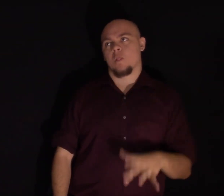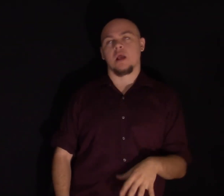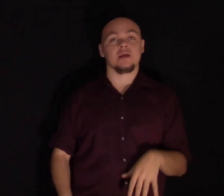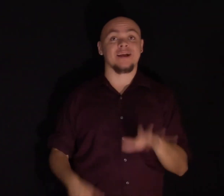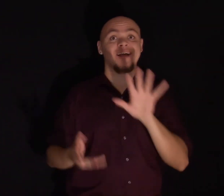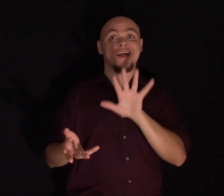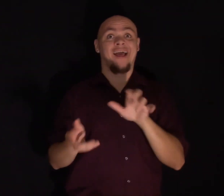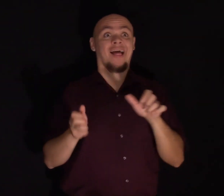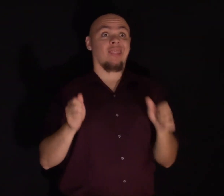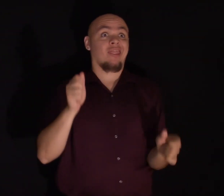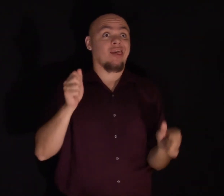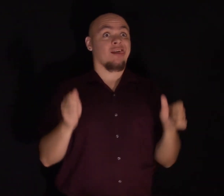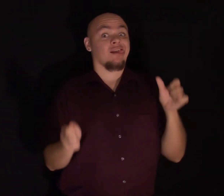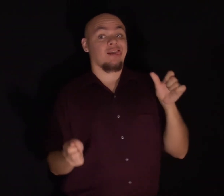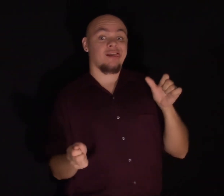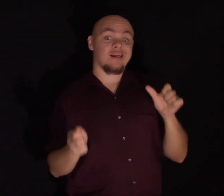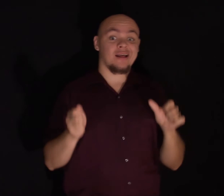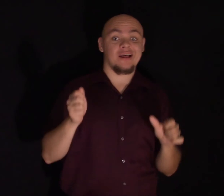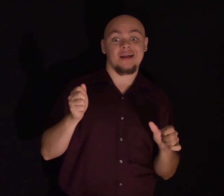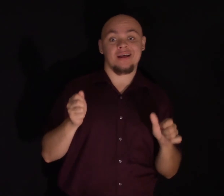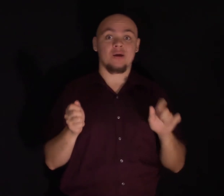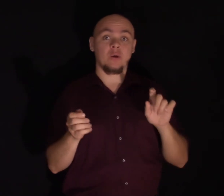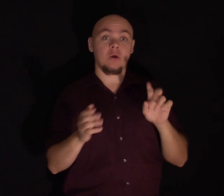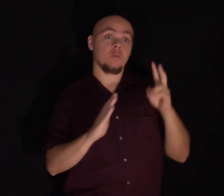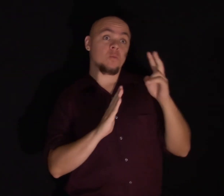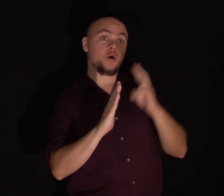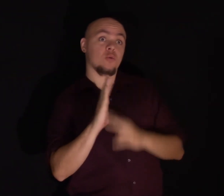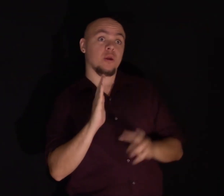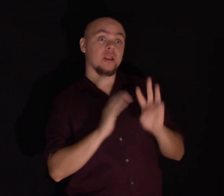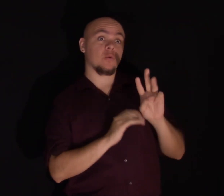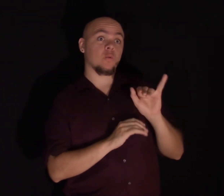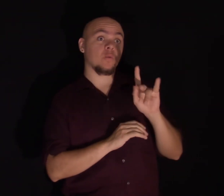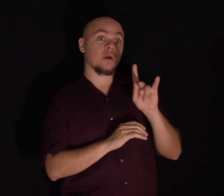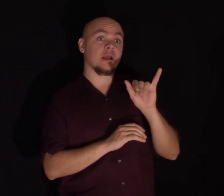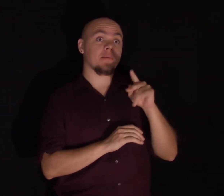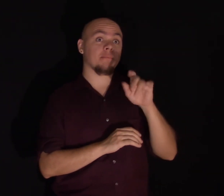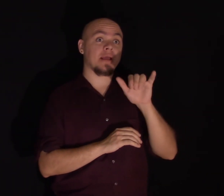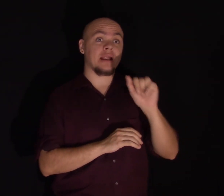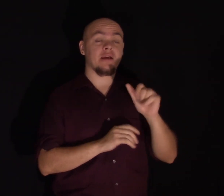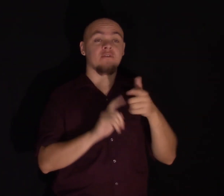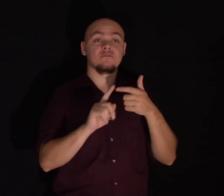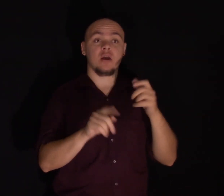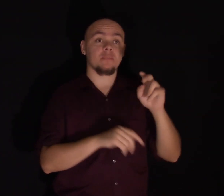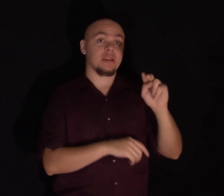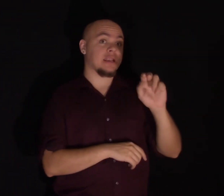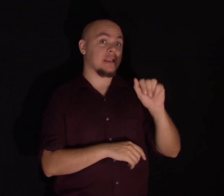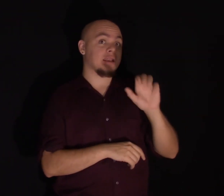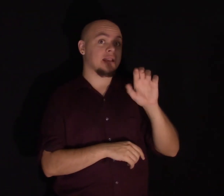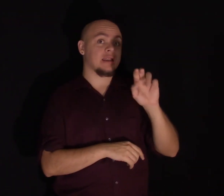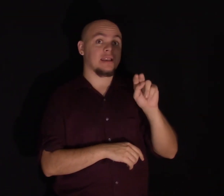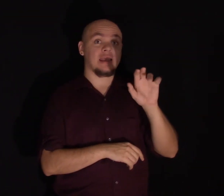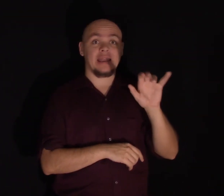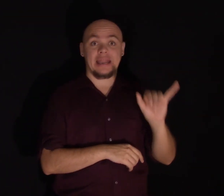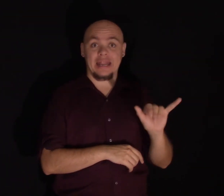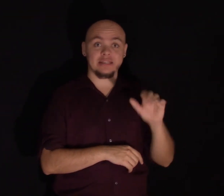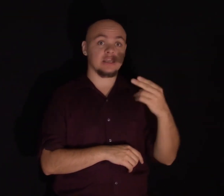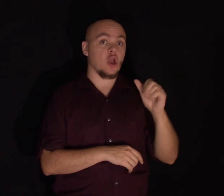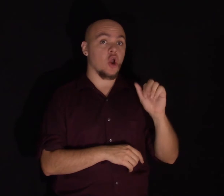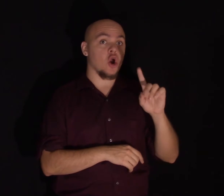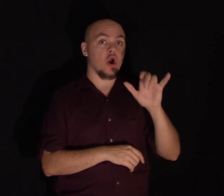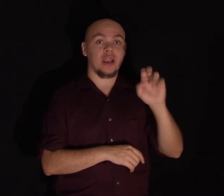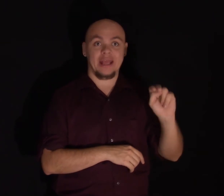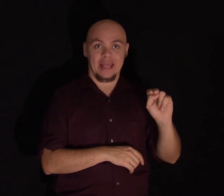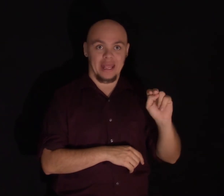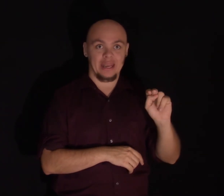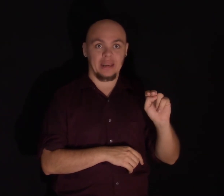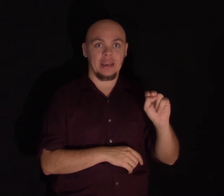the wheel and he says actually let's read the entire wikipedia page of the nancy kerrigan tanya harding scandal because i just remembered that that happened